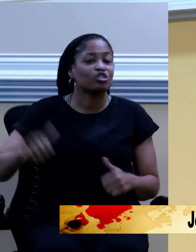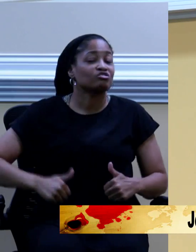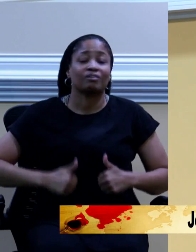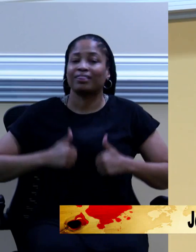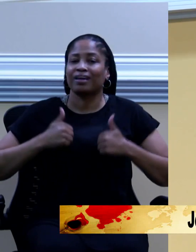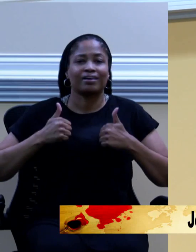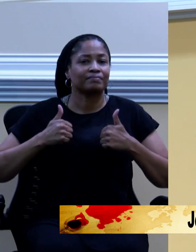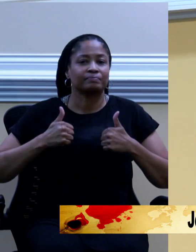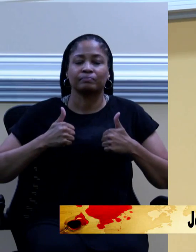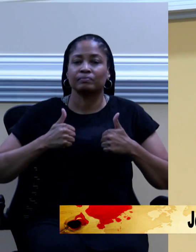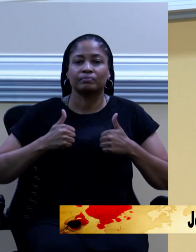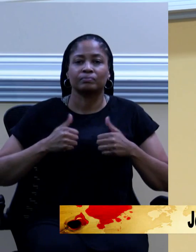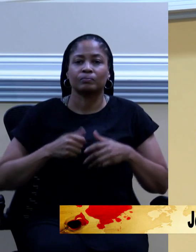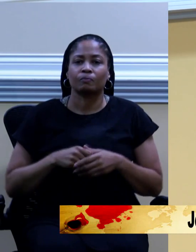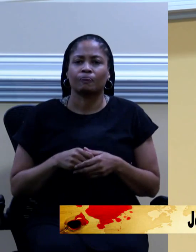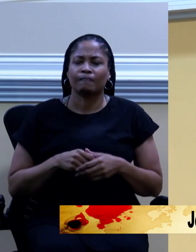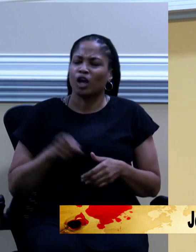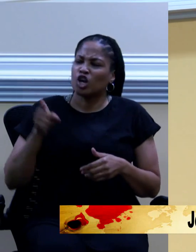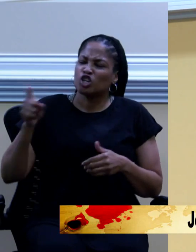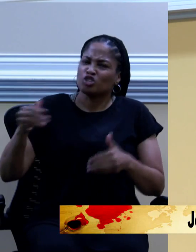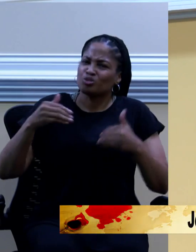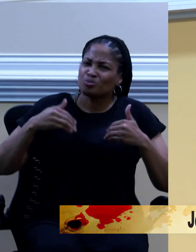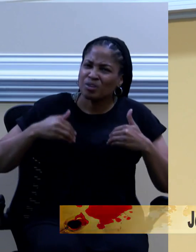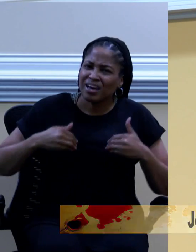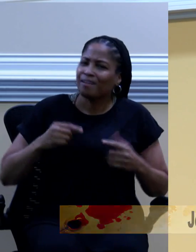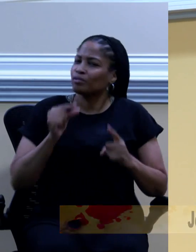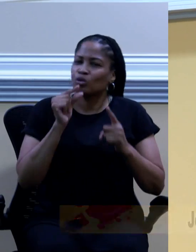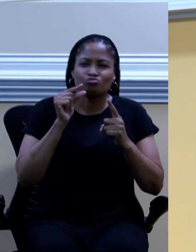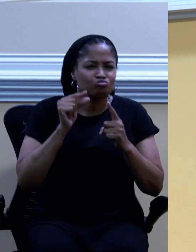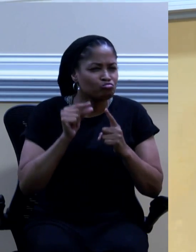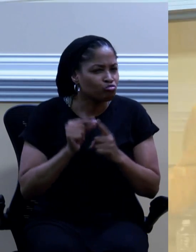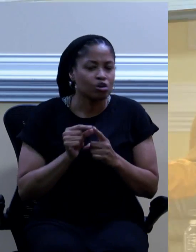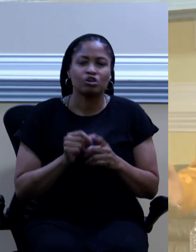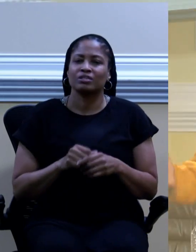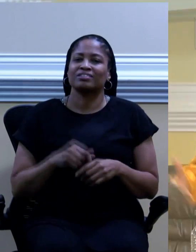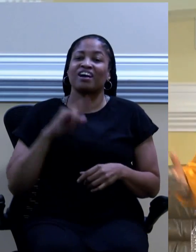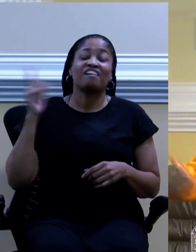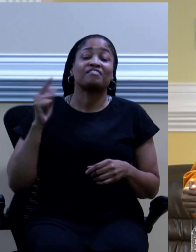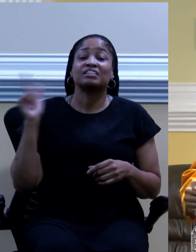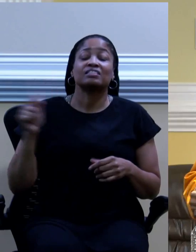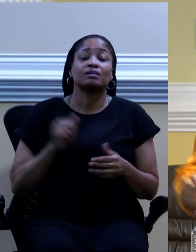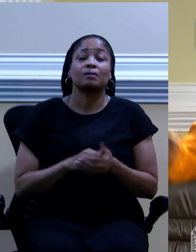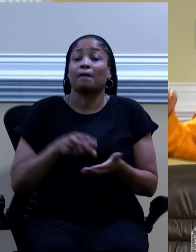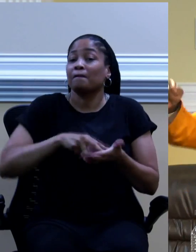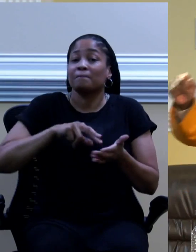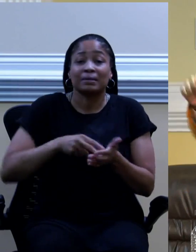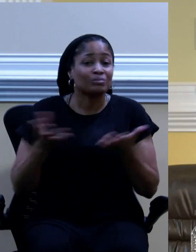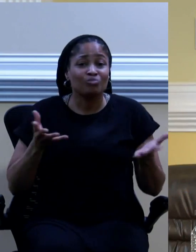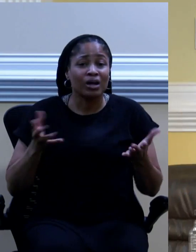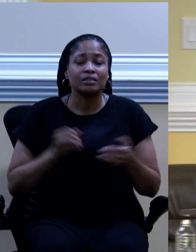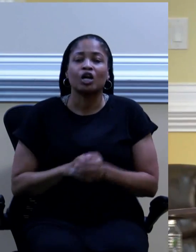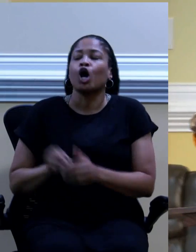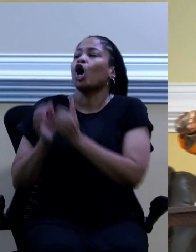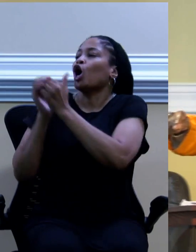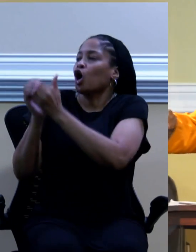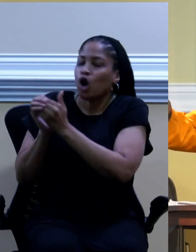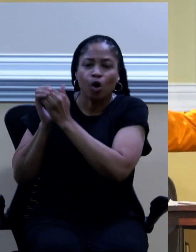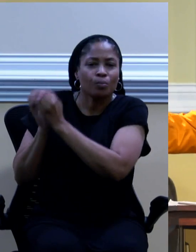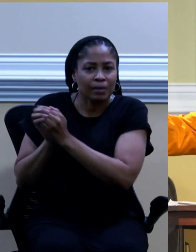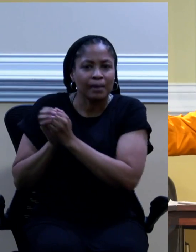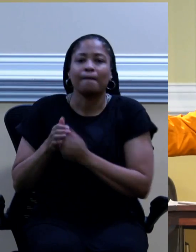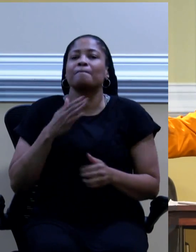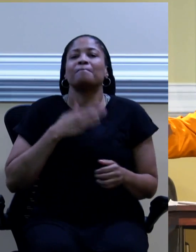we go? You got the words of eternal life. In other words, obey my word. And you sitting right here